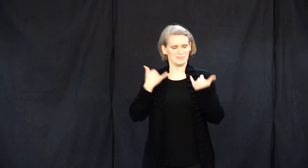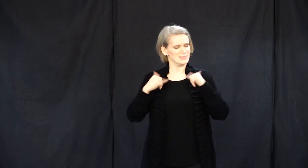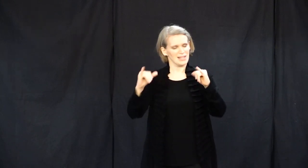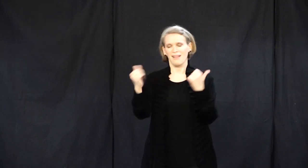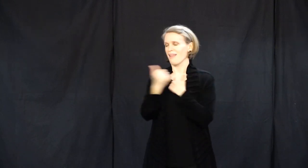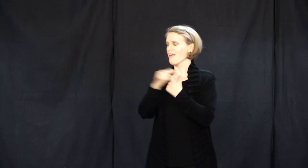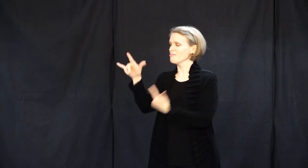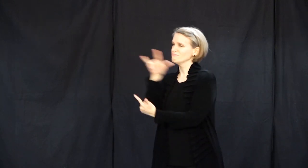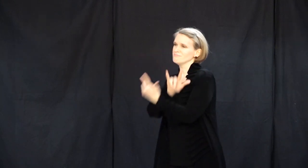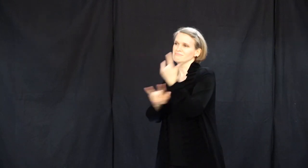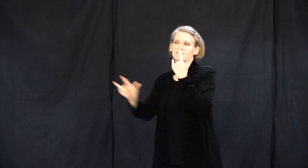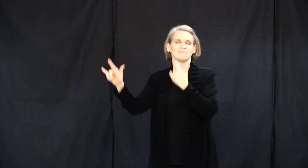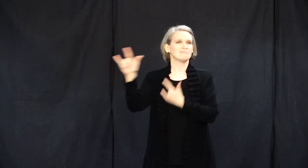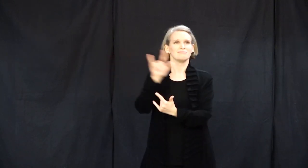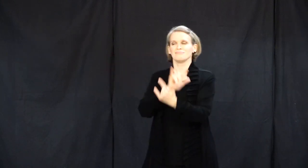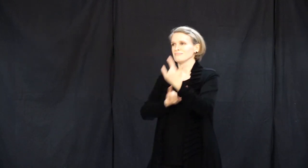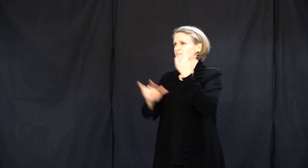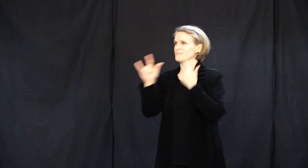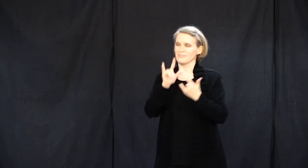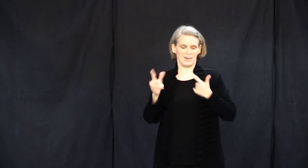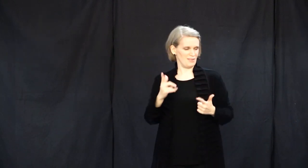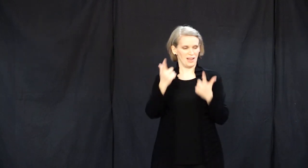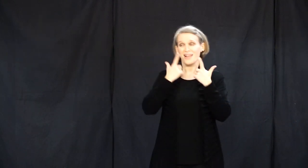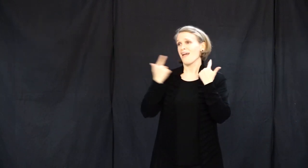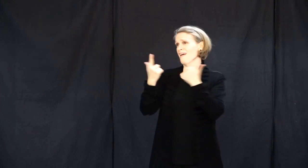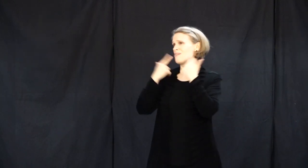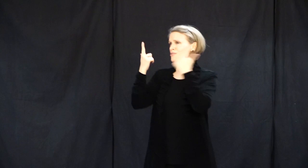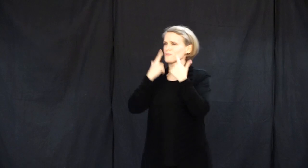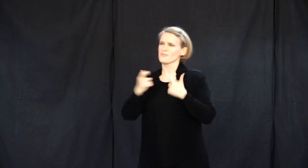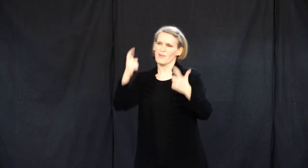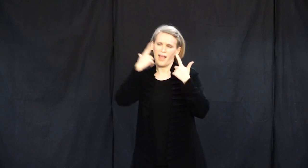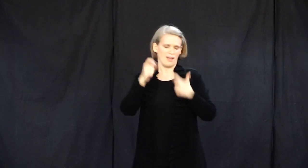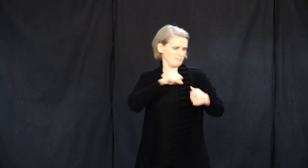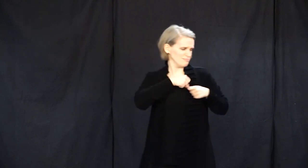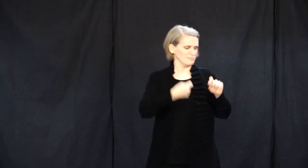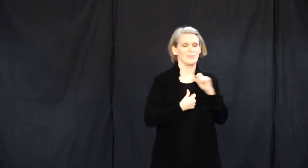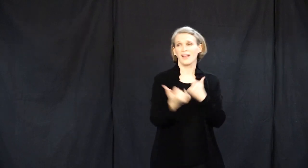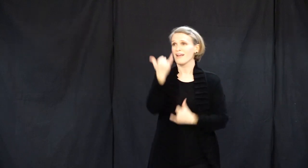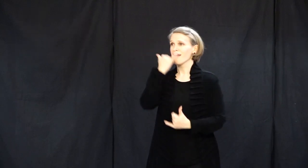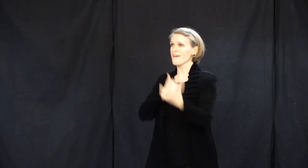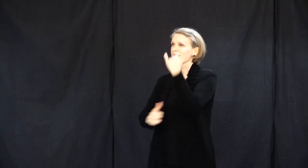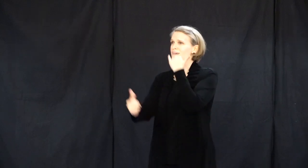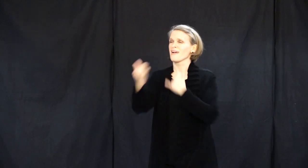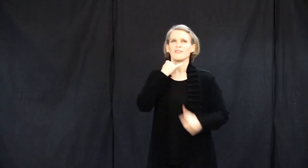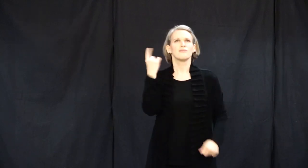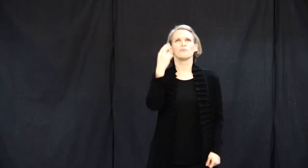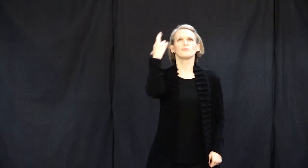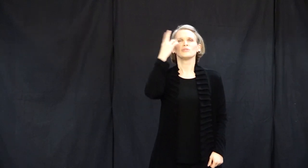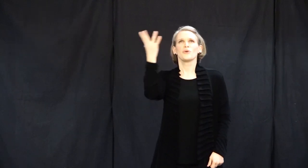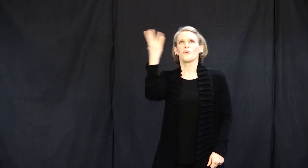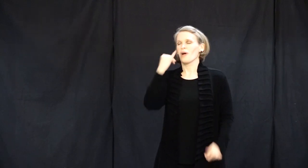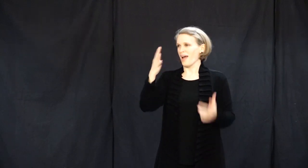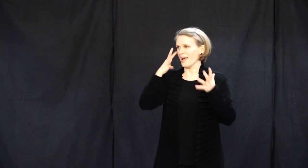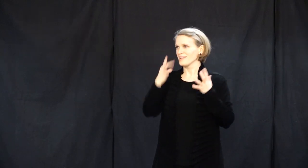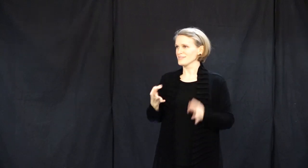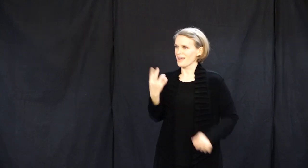loving anyway. We laugh and we cry and we break and we make our mistakes. And if there's a reason I'm by her side, and so many